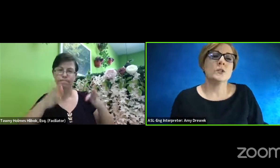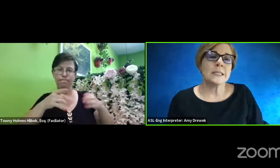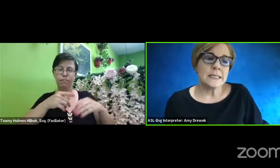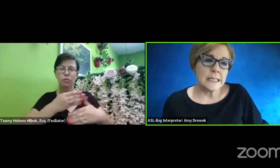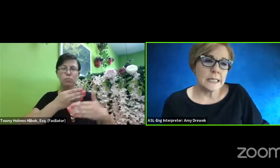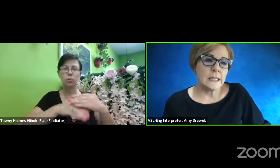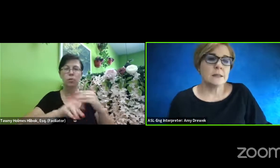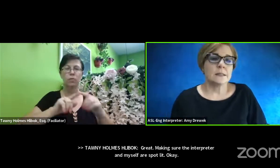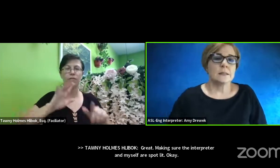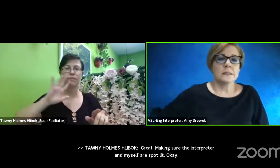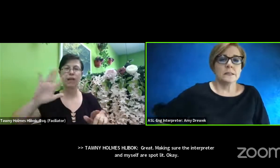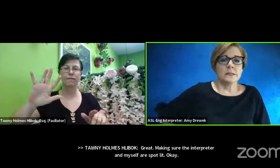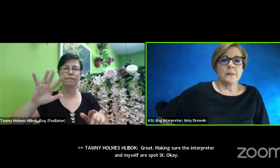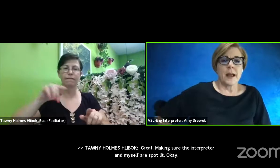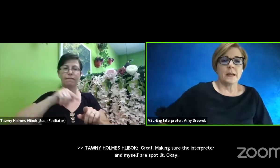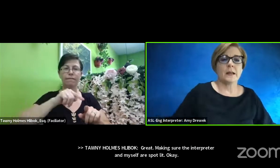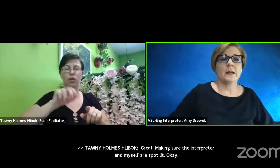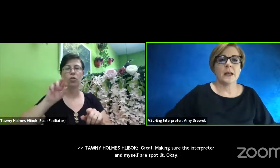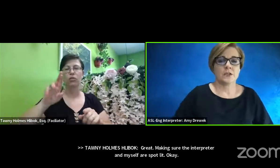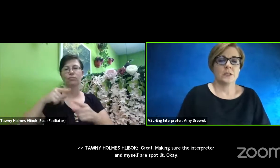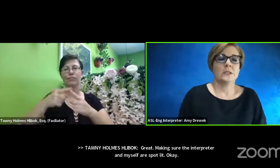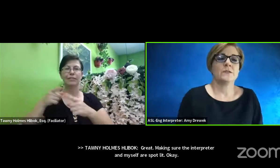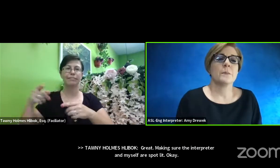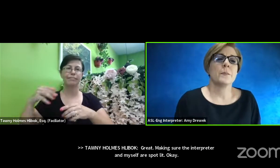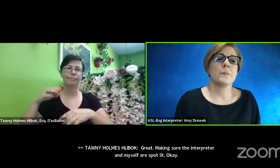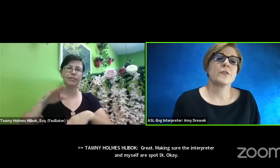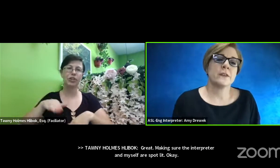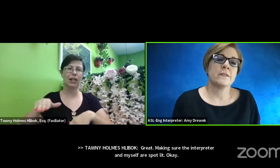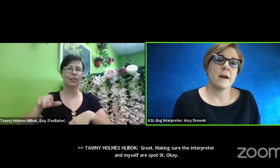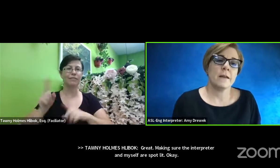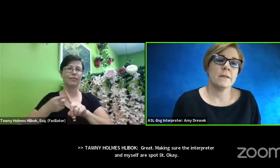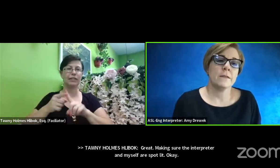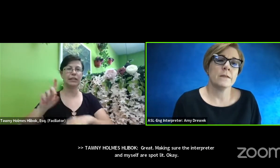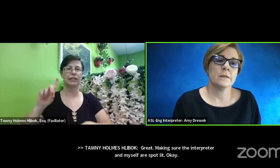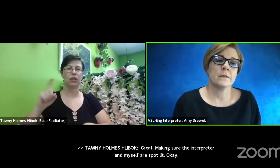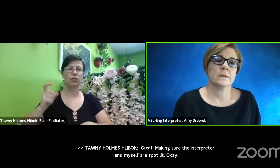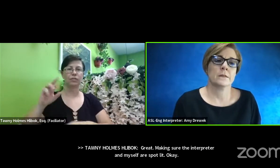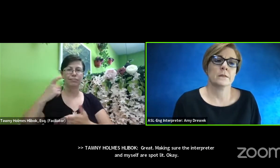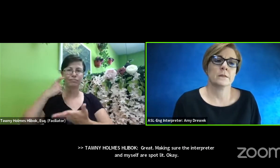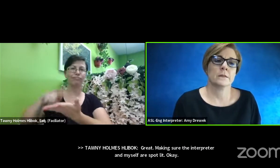So as you can see, the systematic connections from birth to 5,